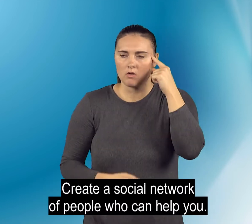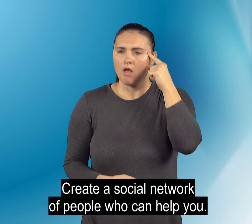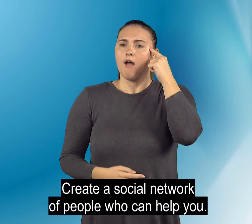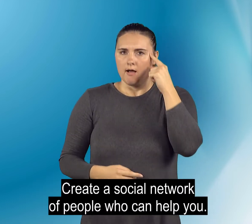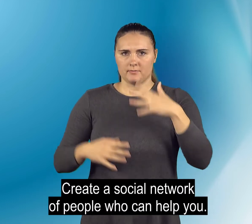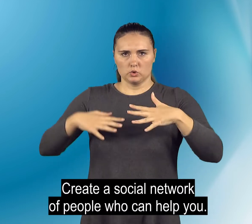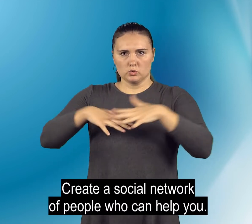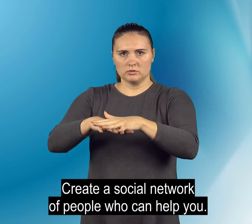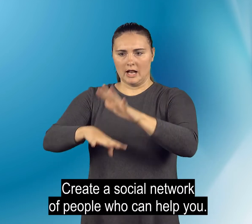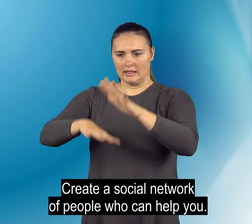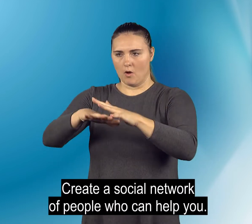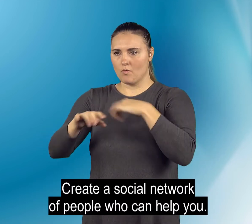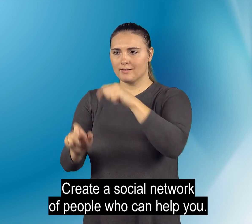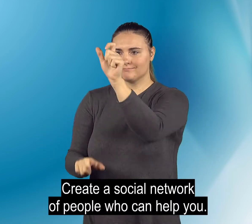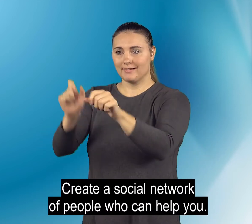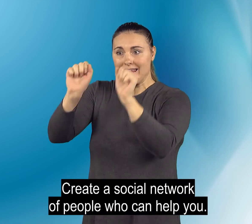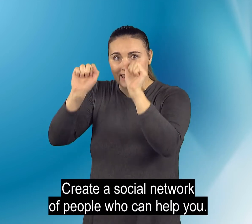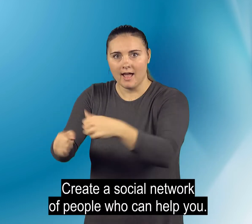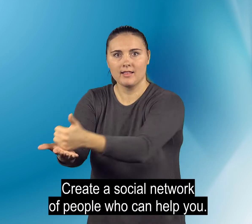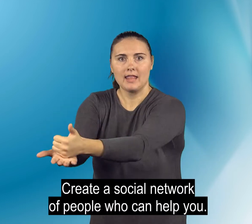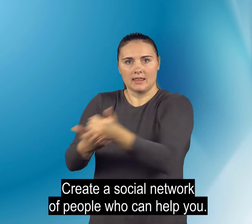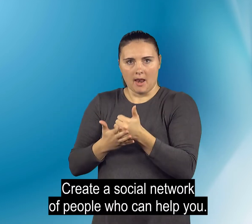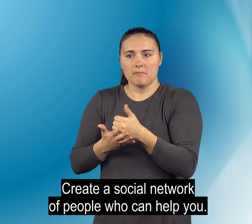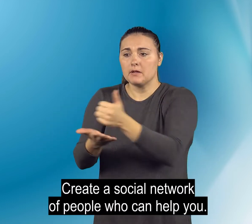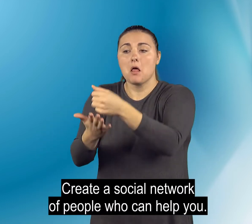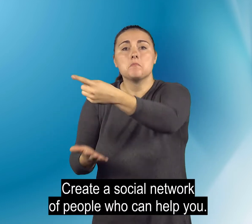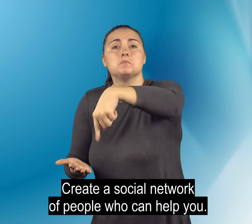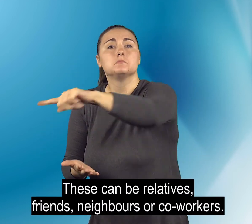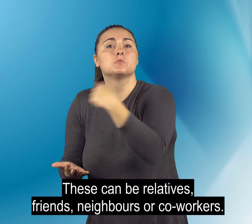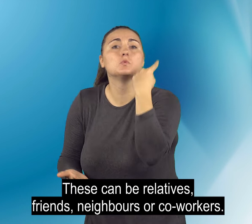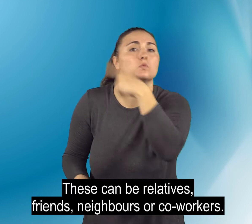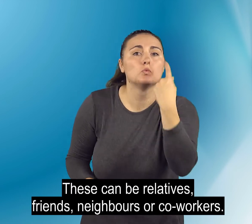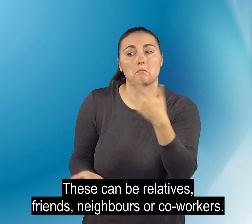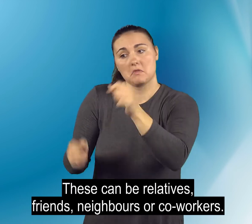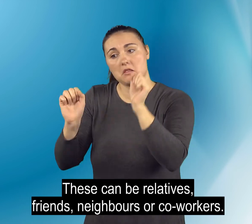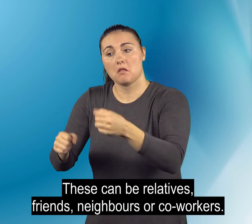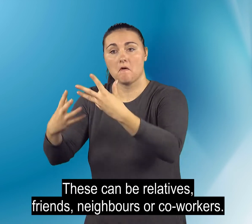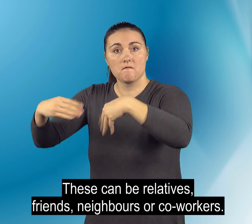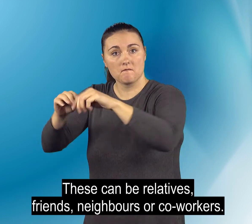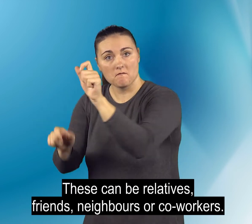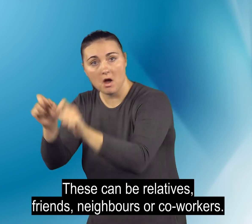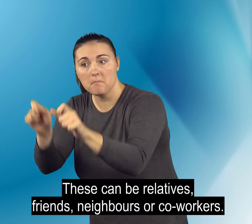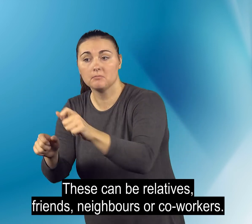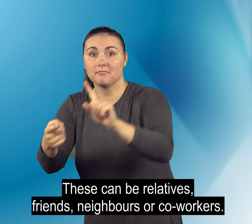Create a social network of people who can help you. These can be relatives, friends, neighbors,